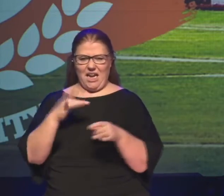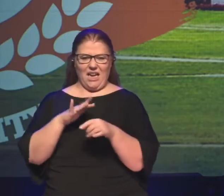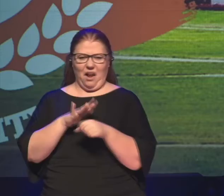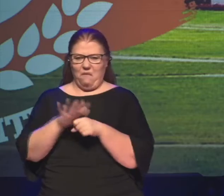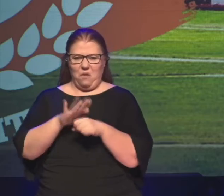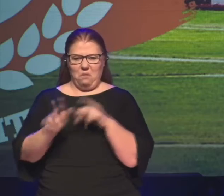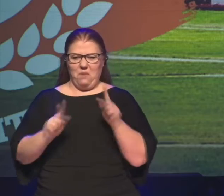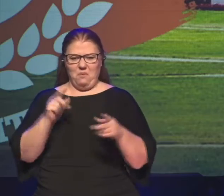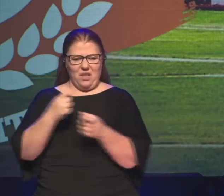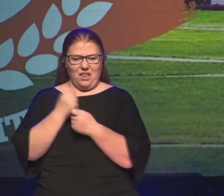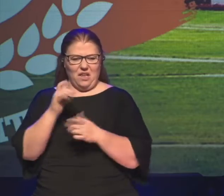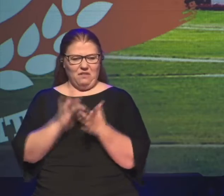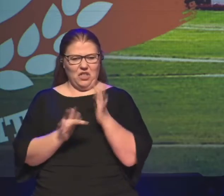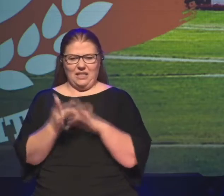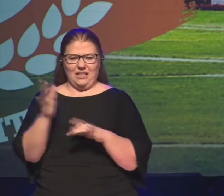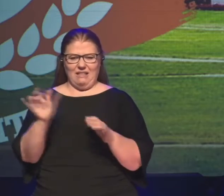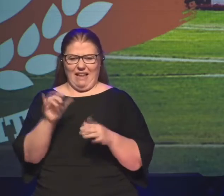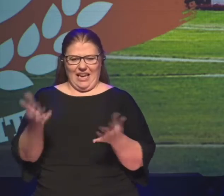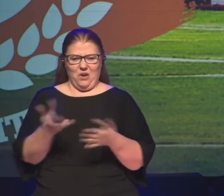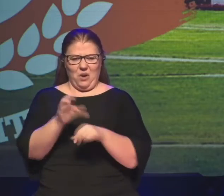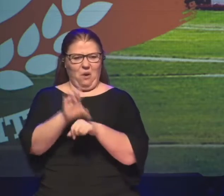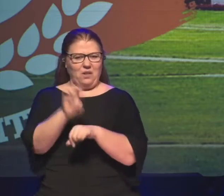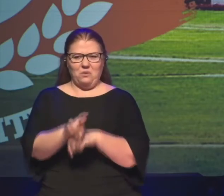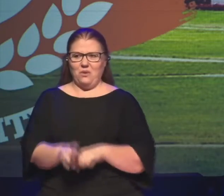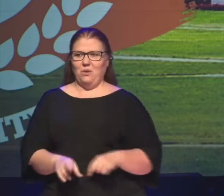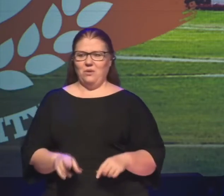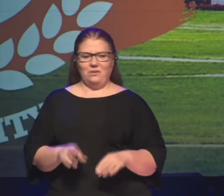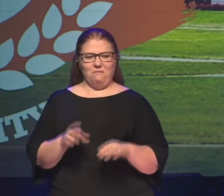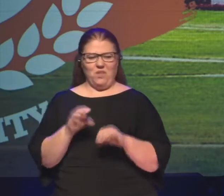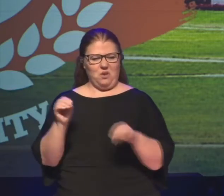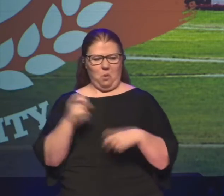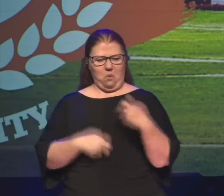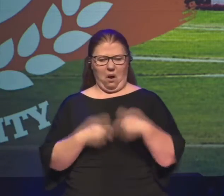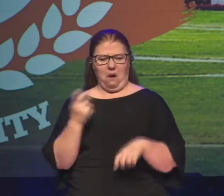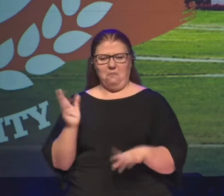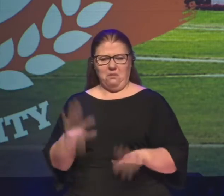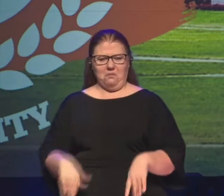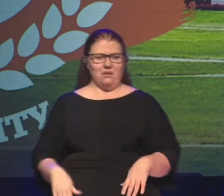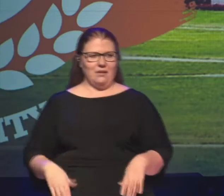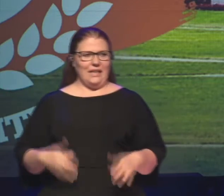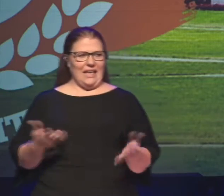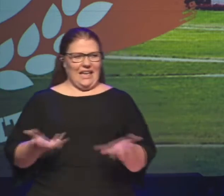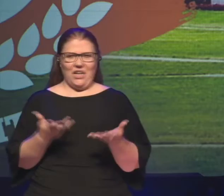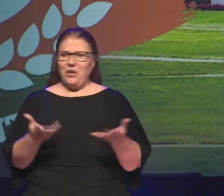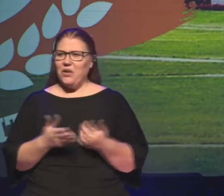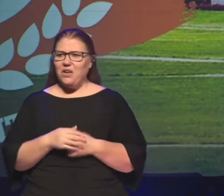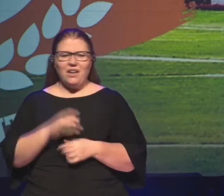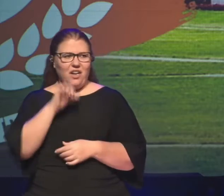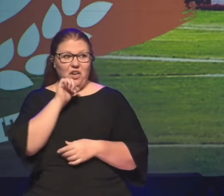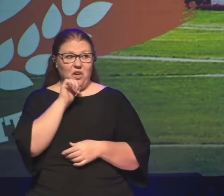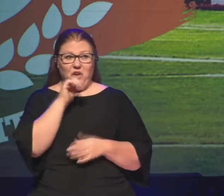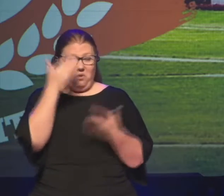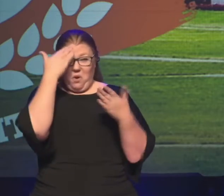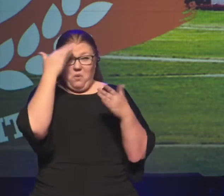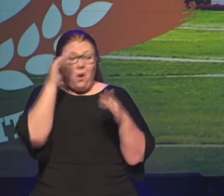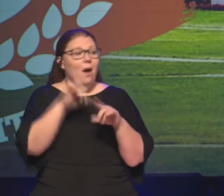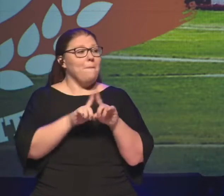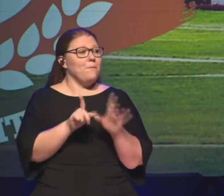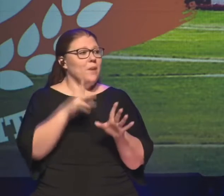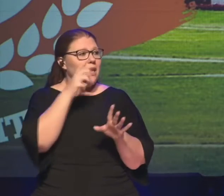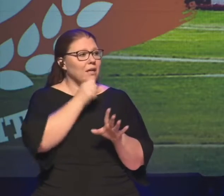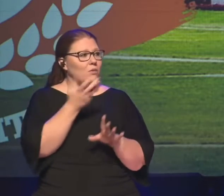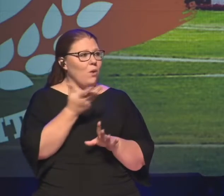that love Jesus like Crossroads. There's no problems here. Like, you don't have any idea. But guess what?